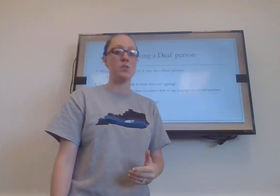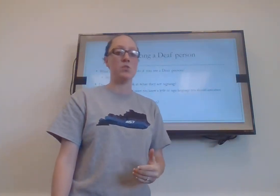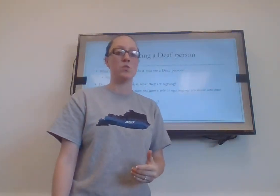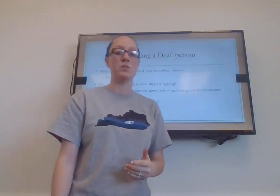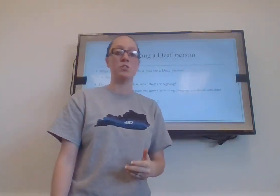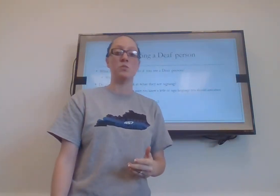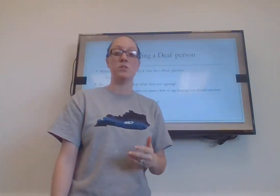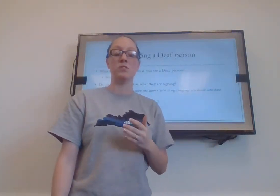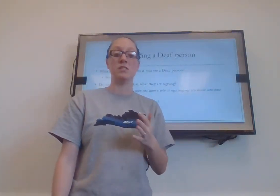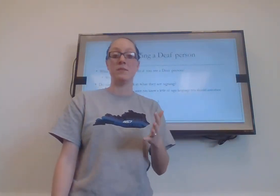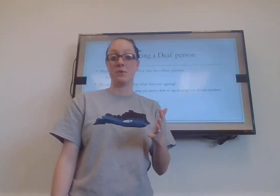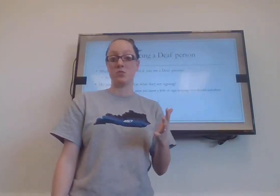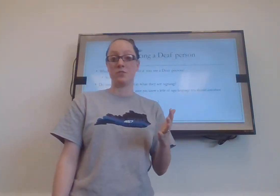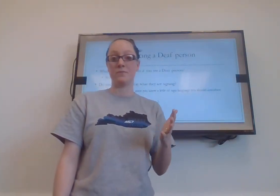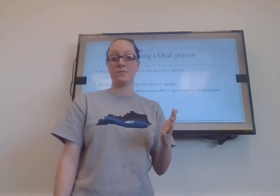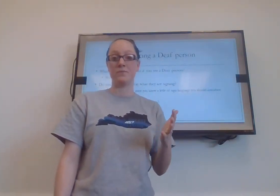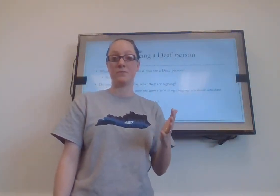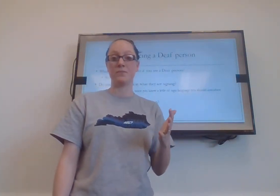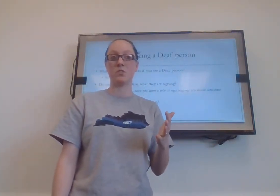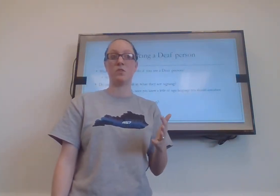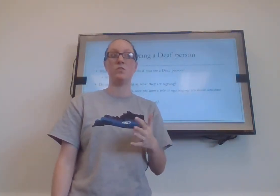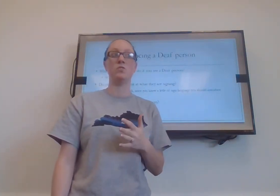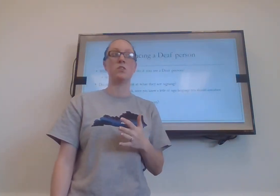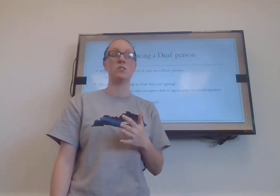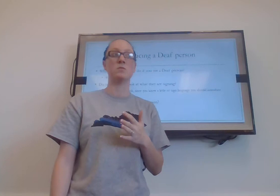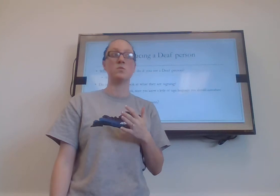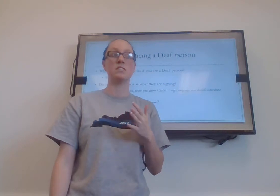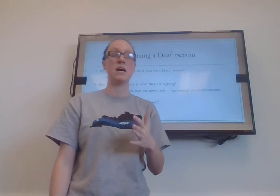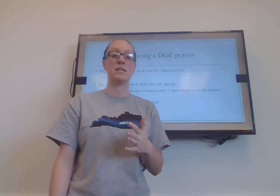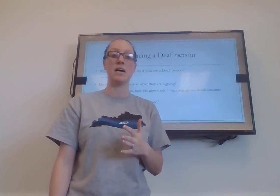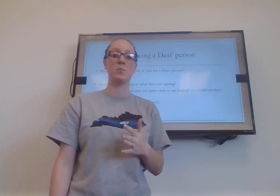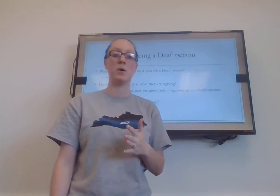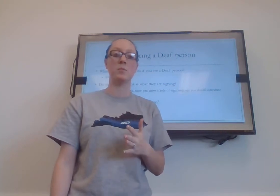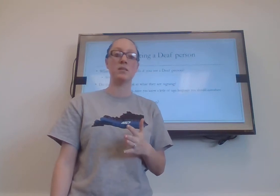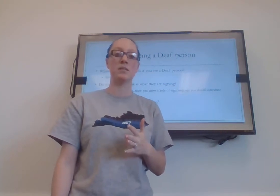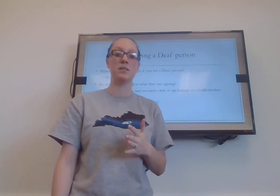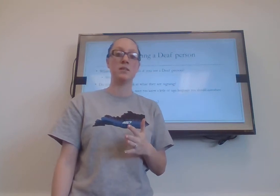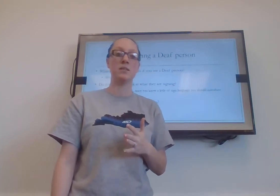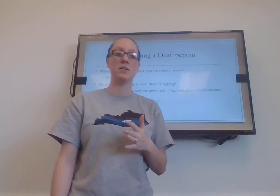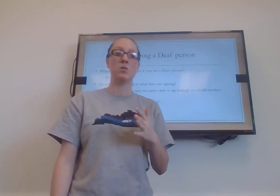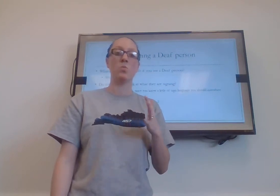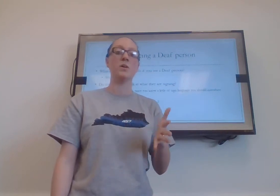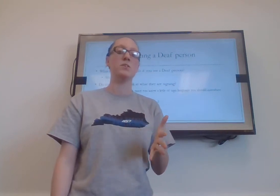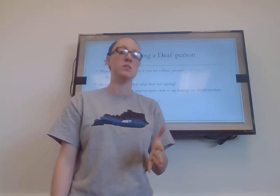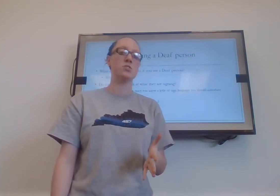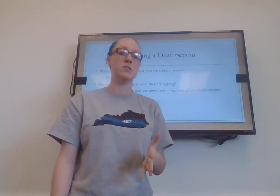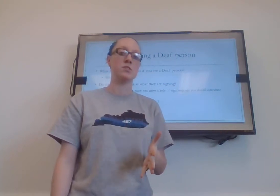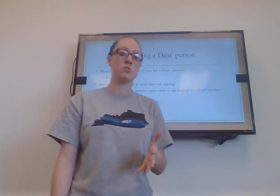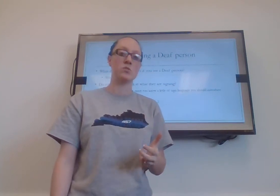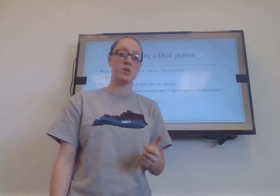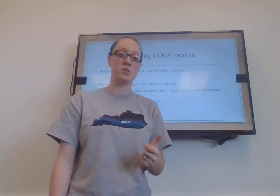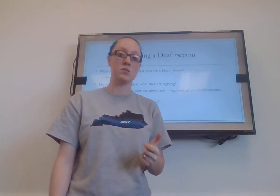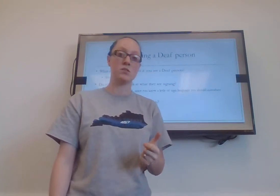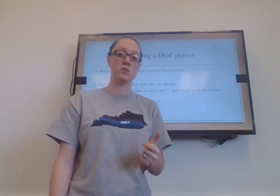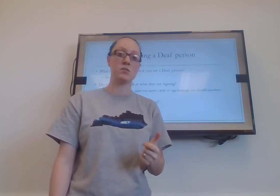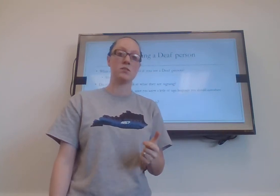you normally do when you see a deaf person? So if you saw someone signing out in public, what is your initial thought?